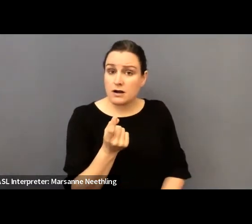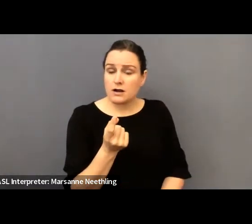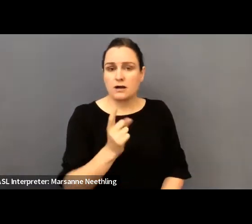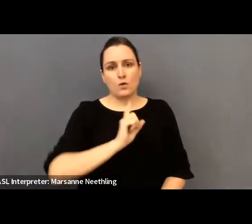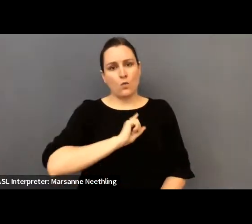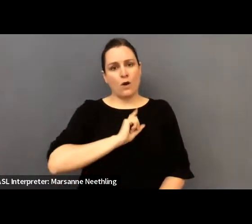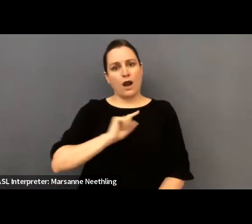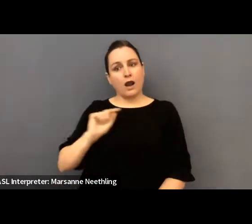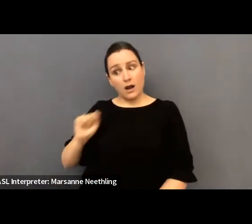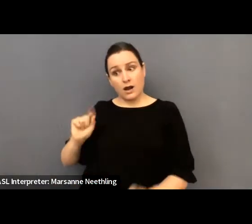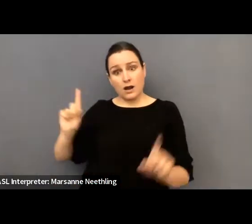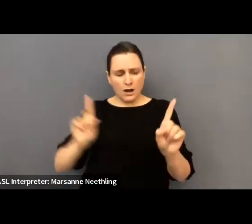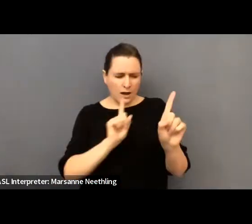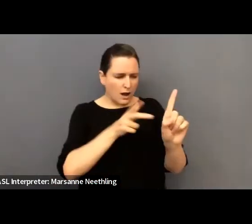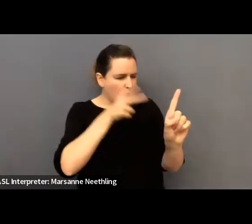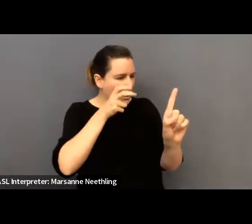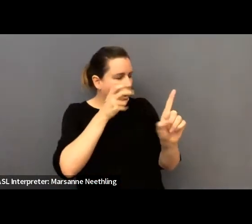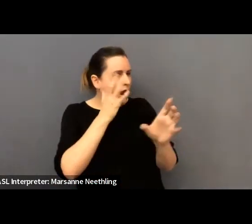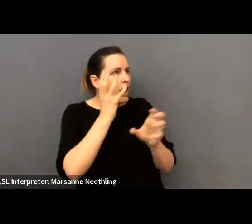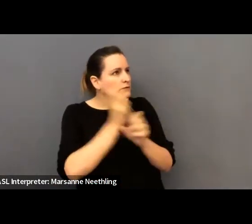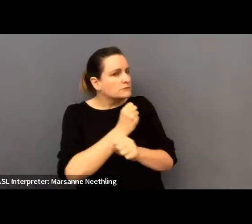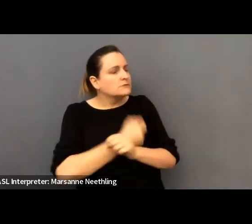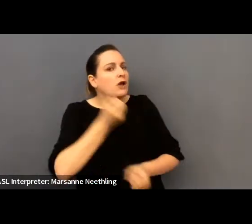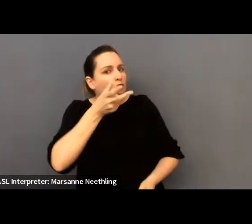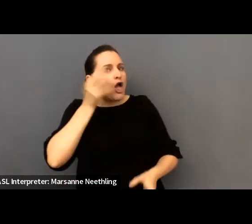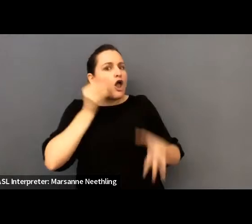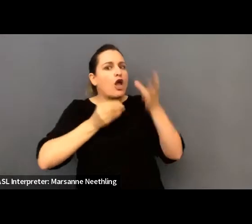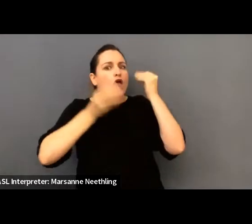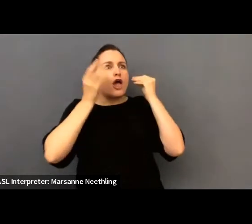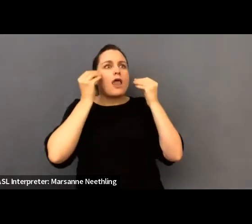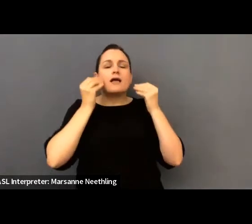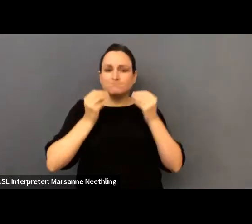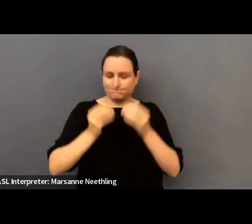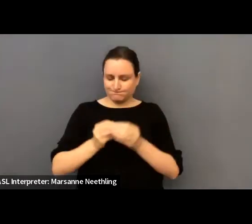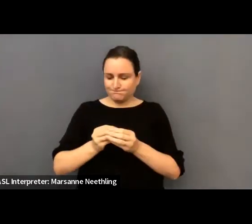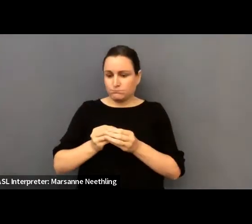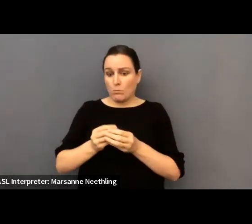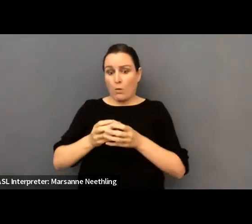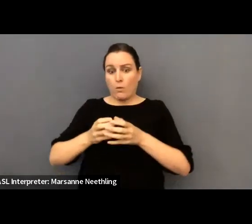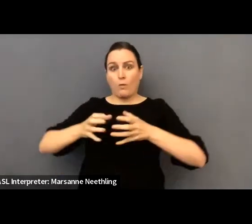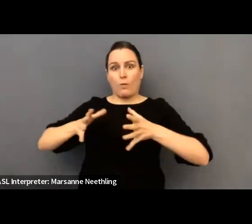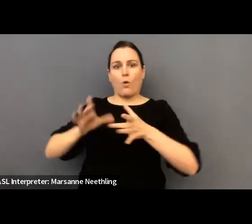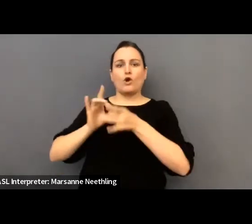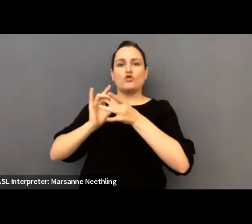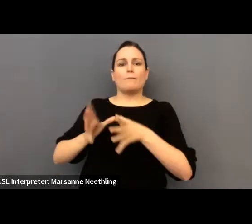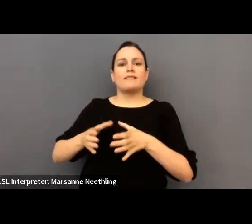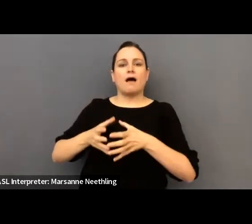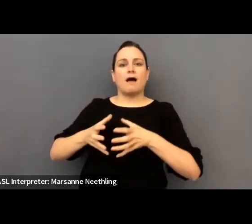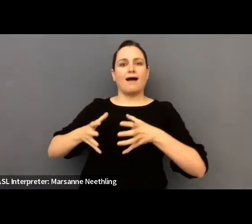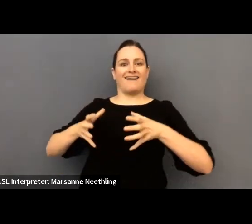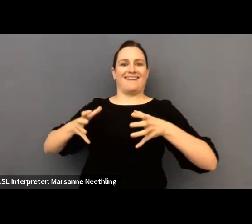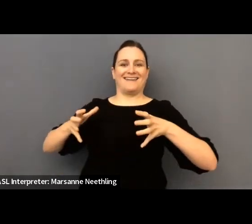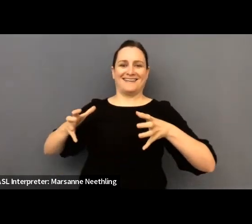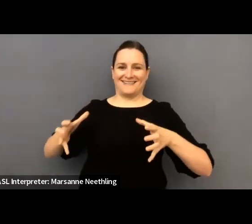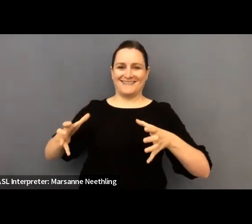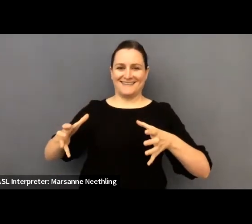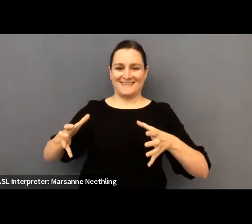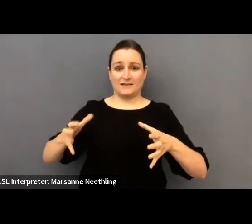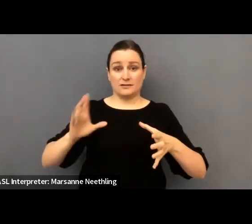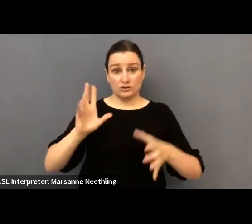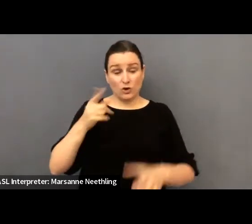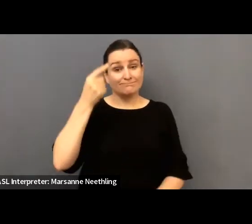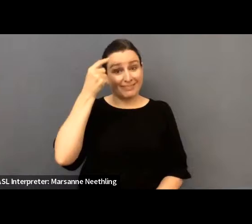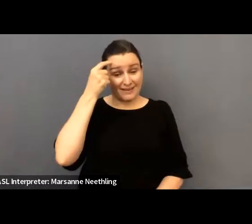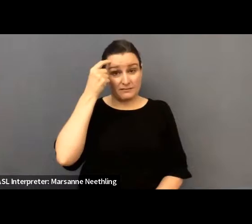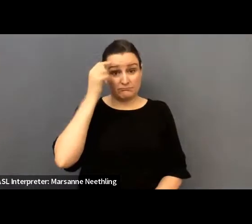sign language interpreters? So we must really think hard in how we can accommodate the 12th